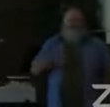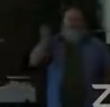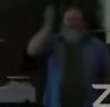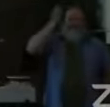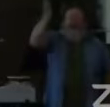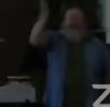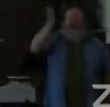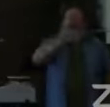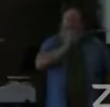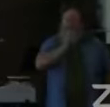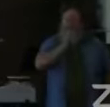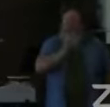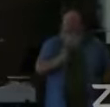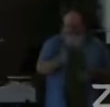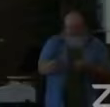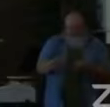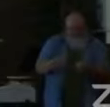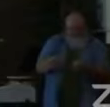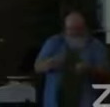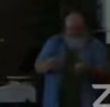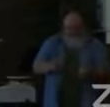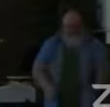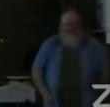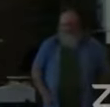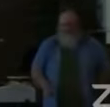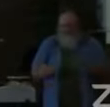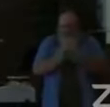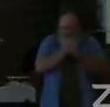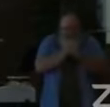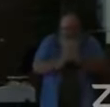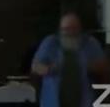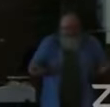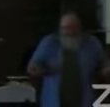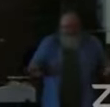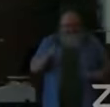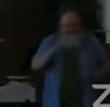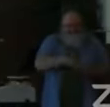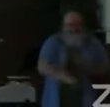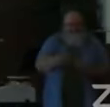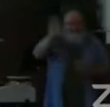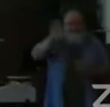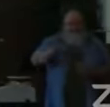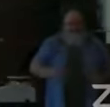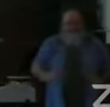And if you want to experience God's peace in your life, you need to turn control over to Jesus.